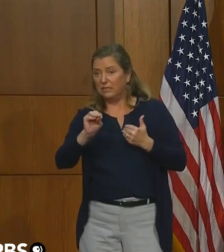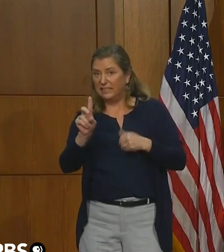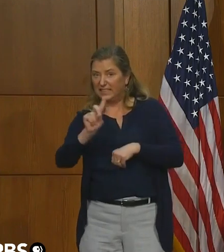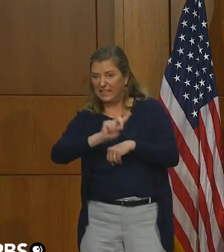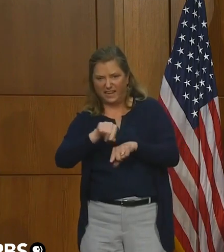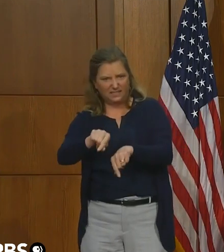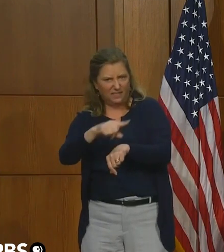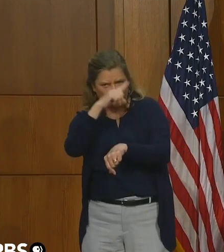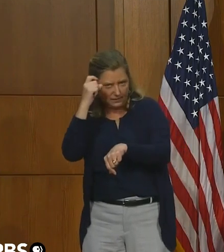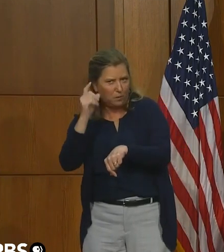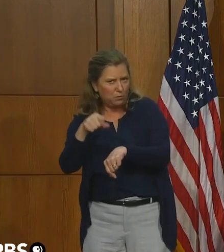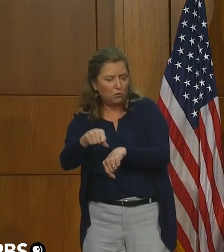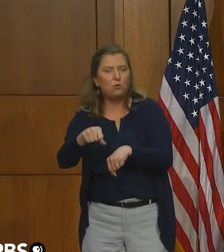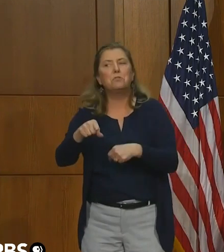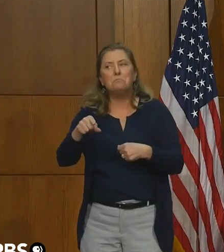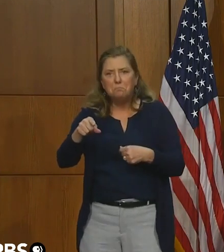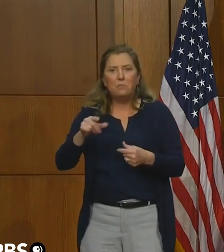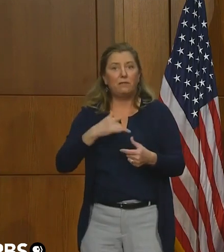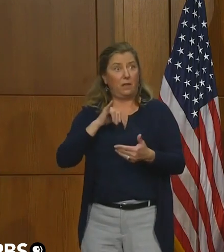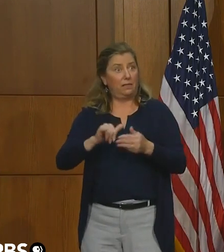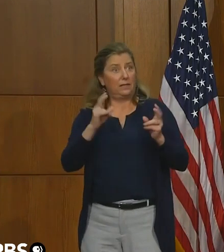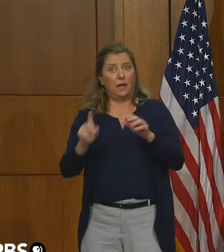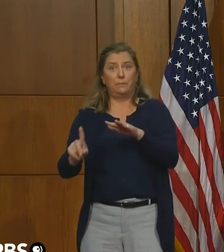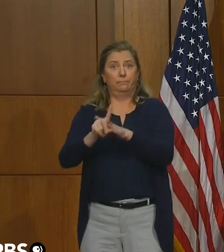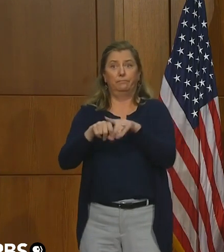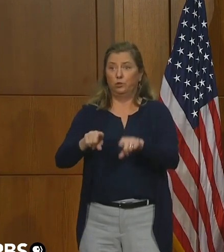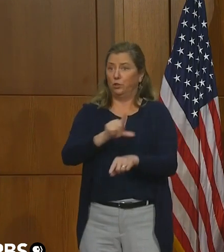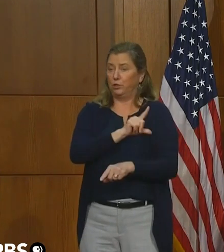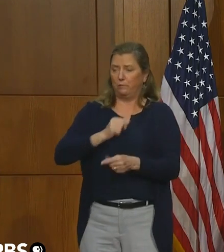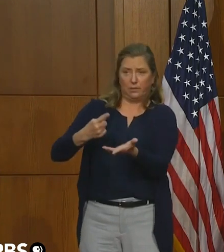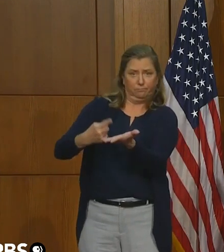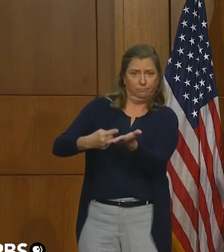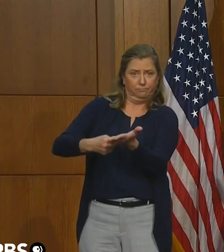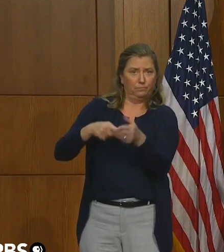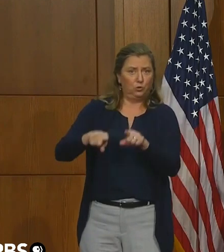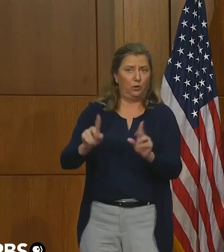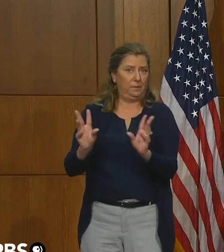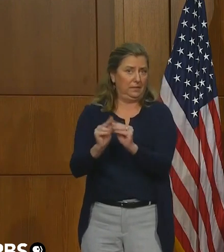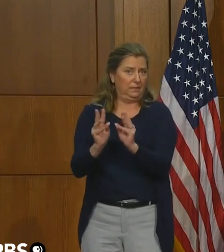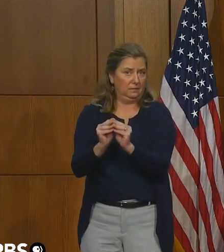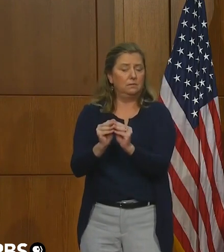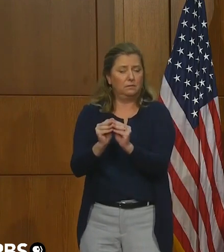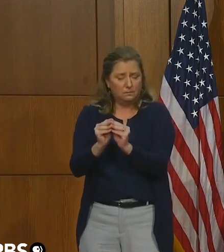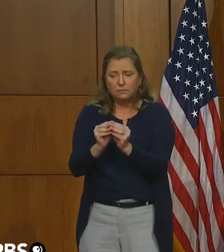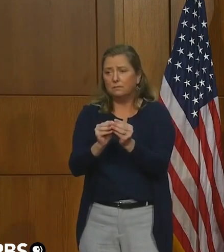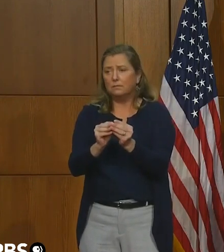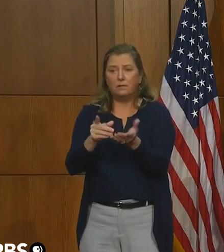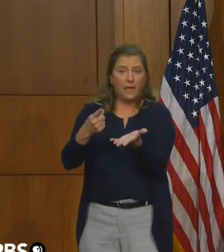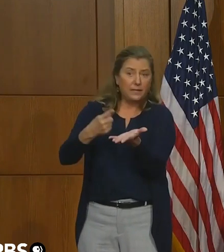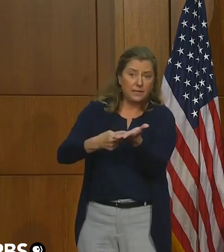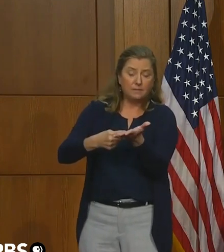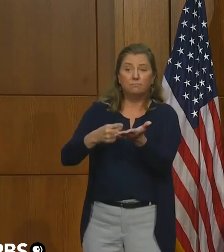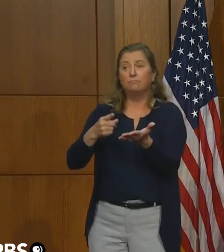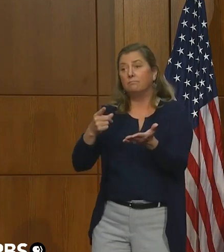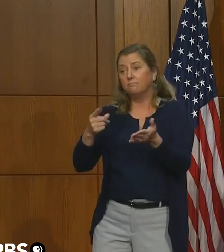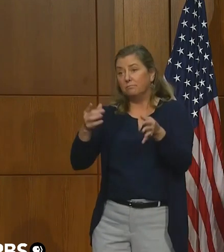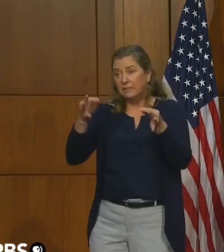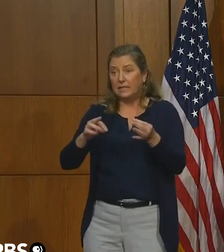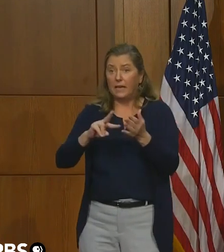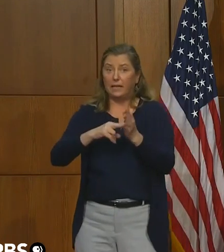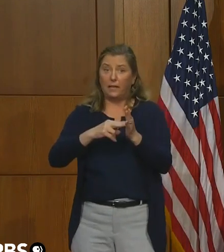this summer. I think this should be a topic that the General Assembly discusses at that General Assembly to afford either the governor or